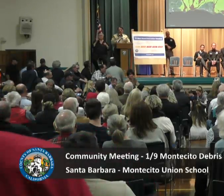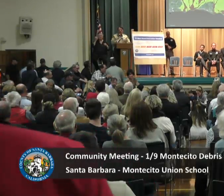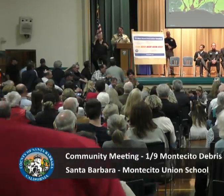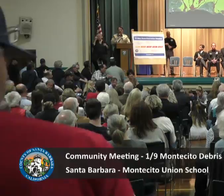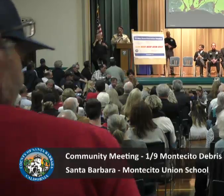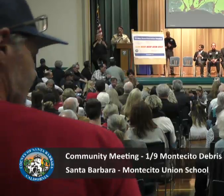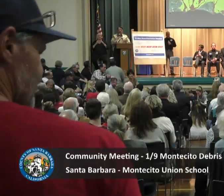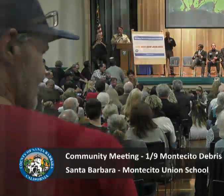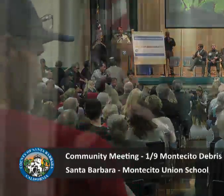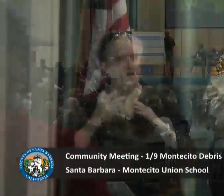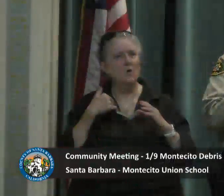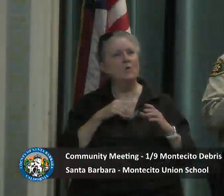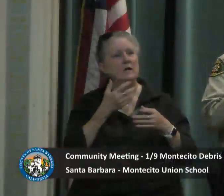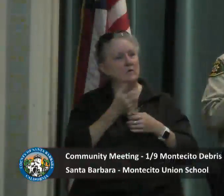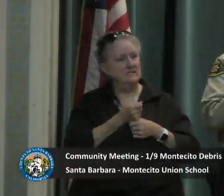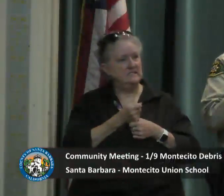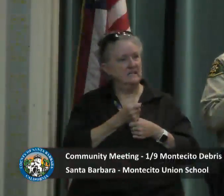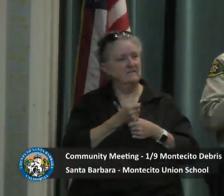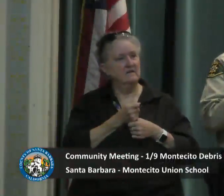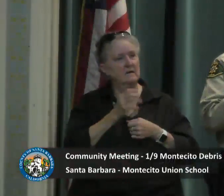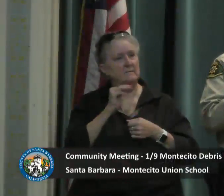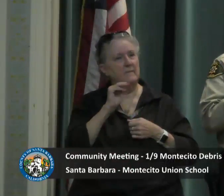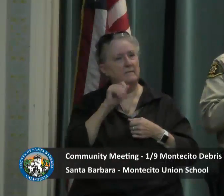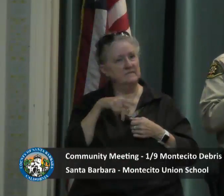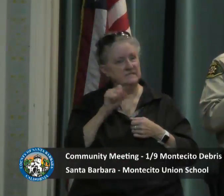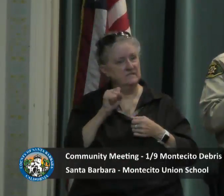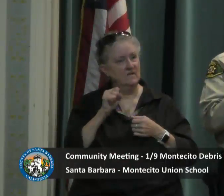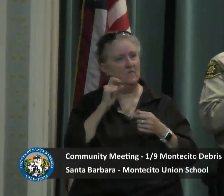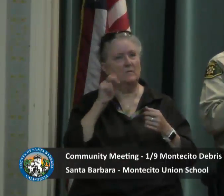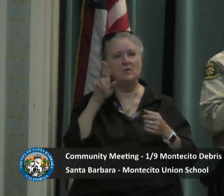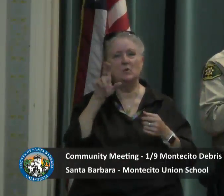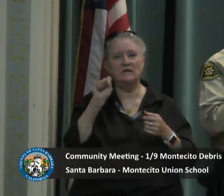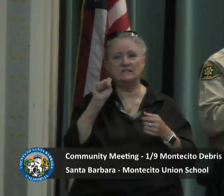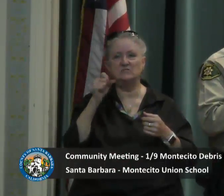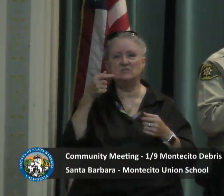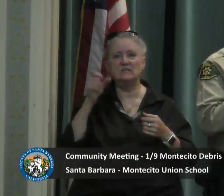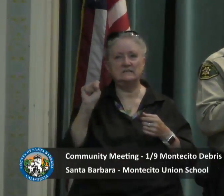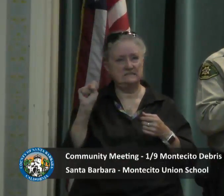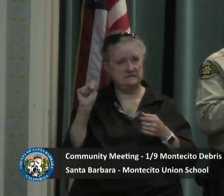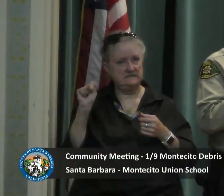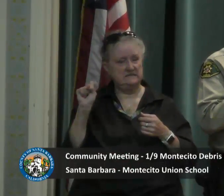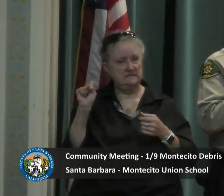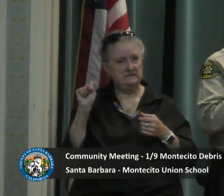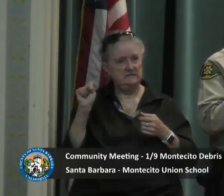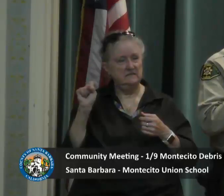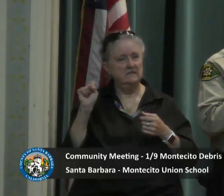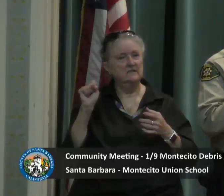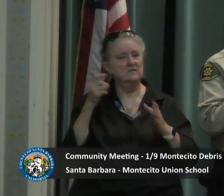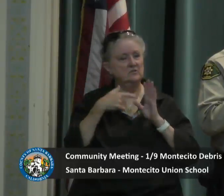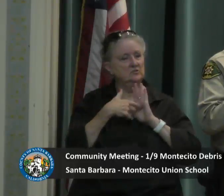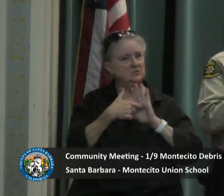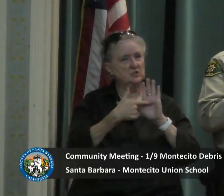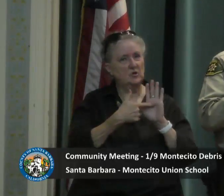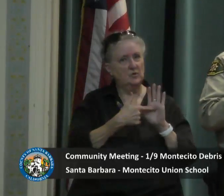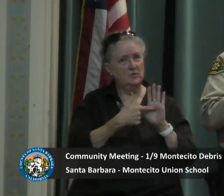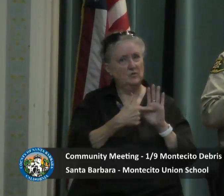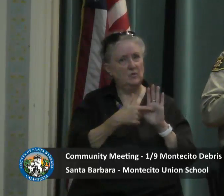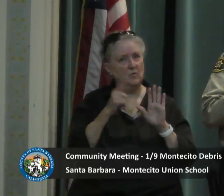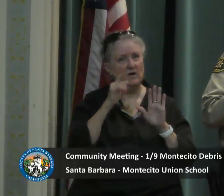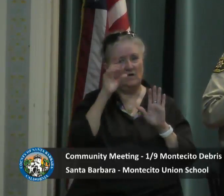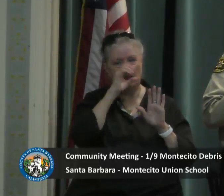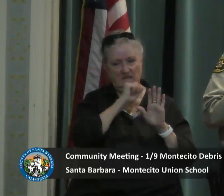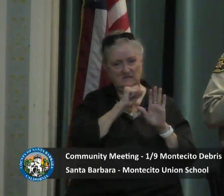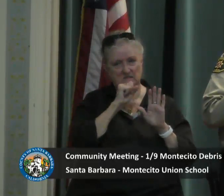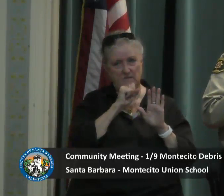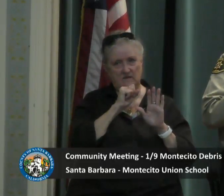is that we received maps from the U.S. Geological Survey that showed where the